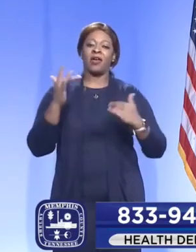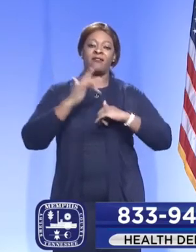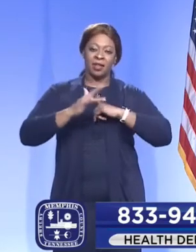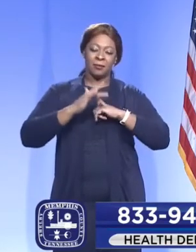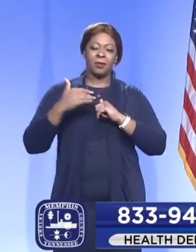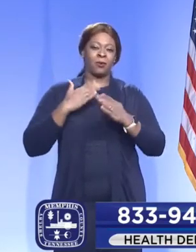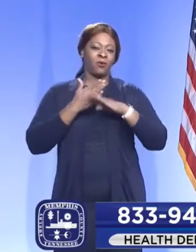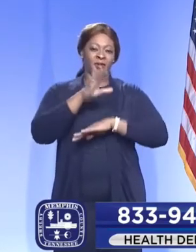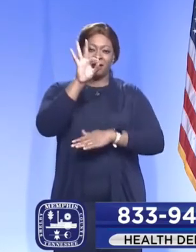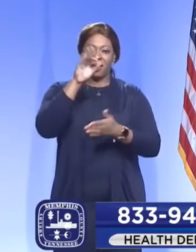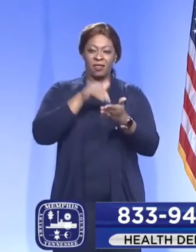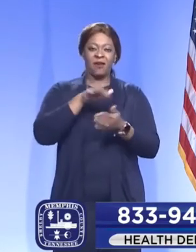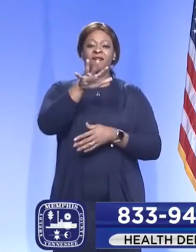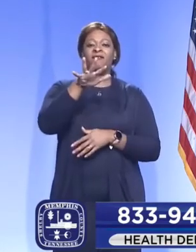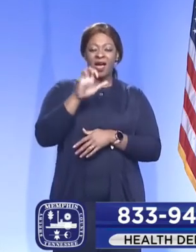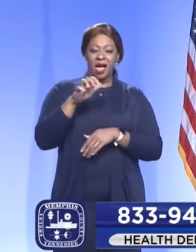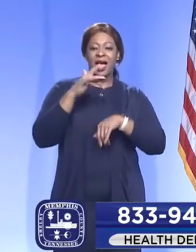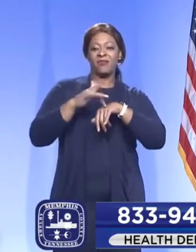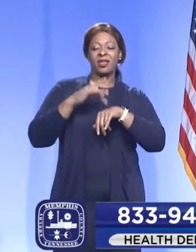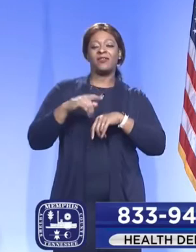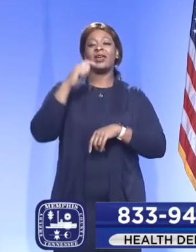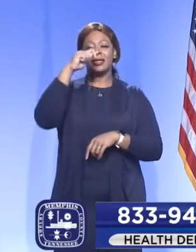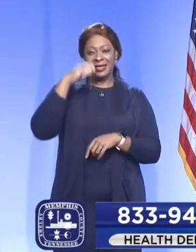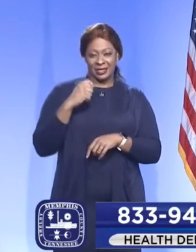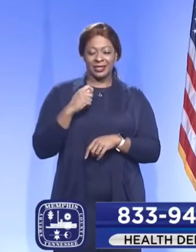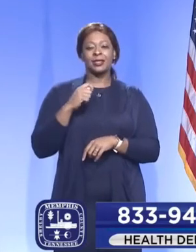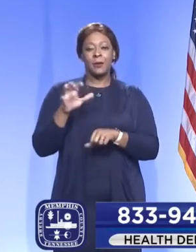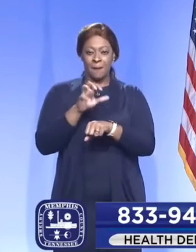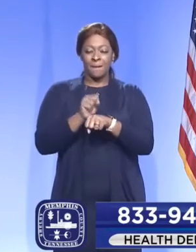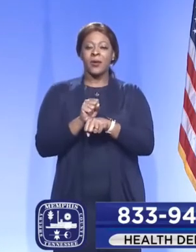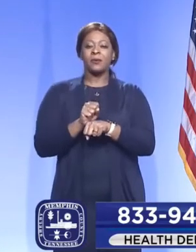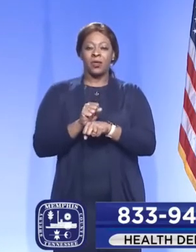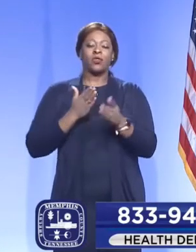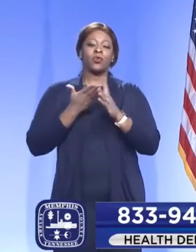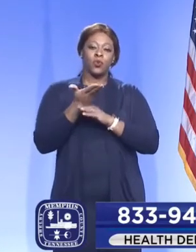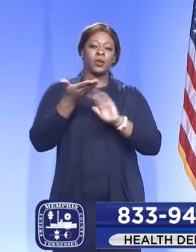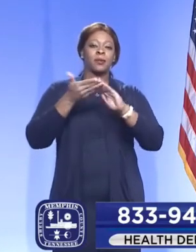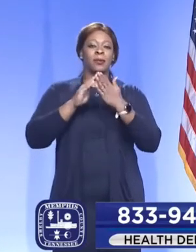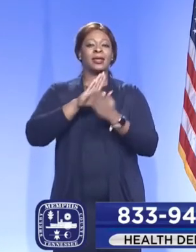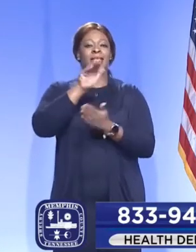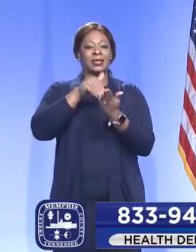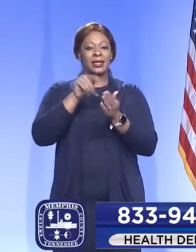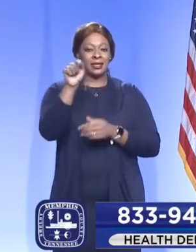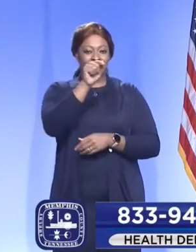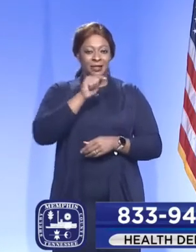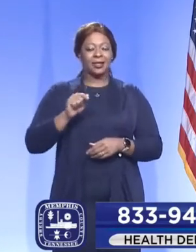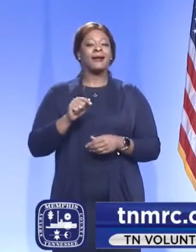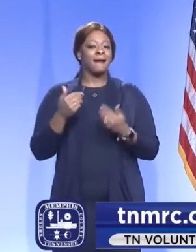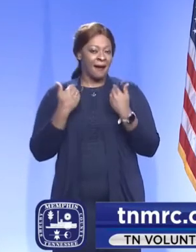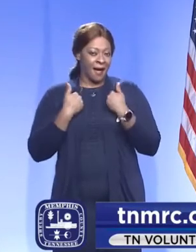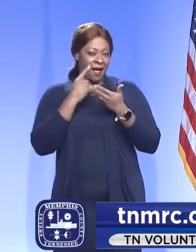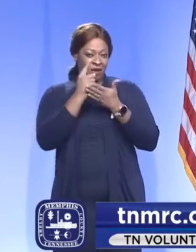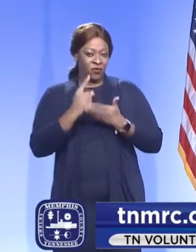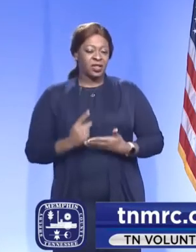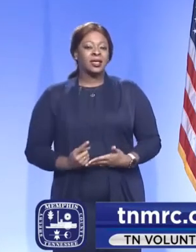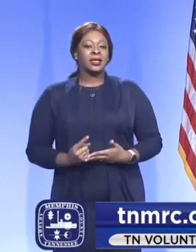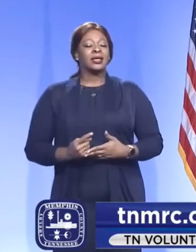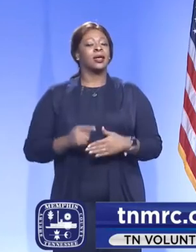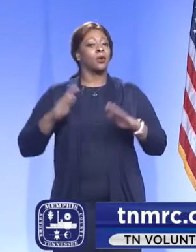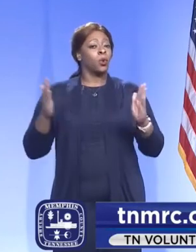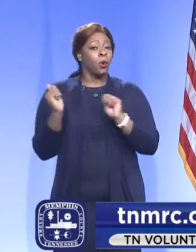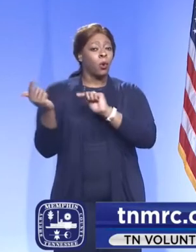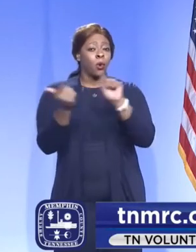over 9,500 available test appointments through our community test sites every week. And we would encourage anybody